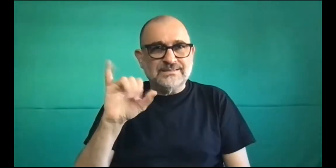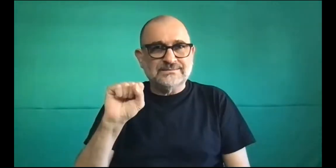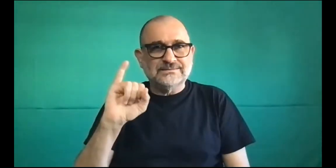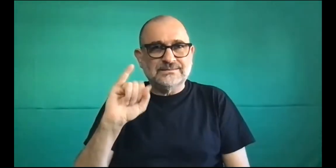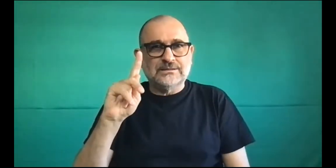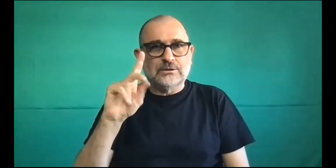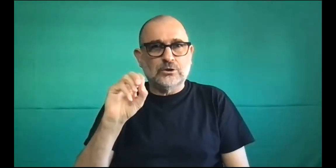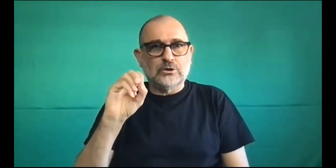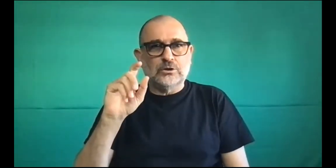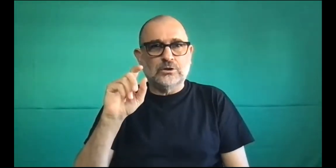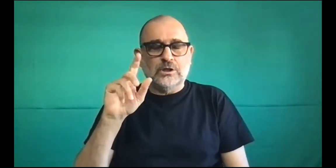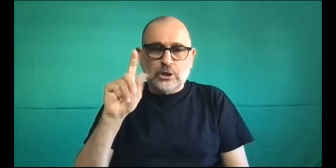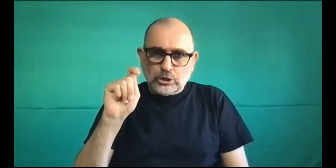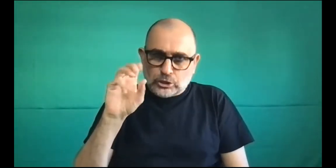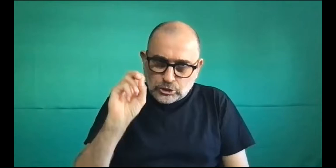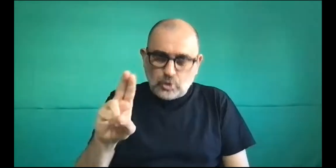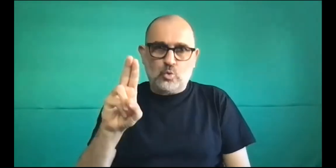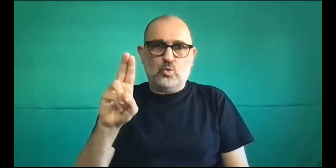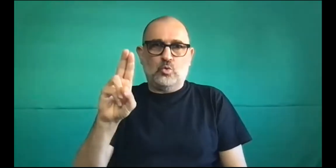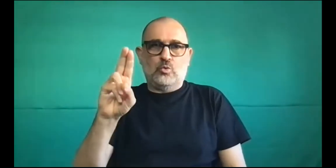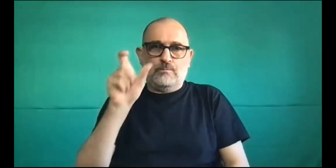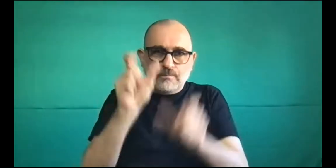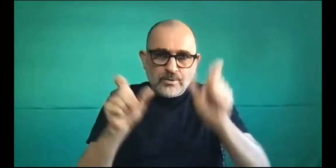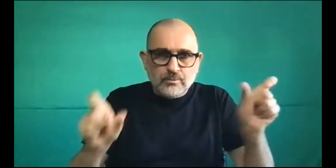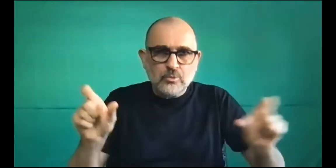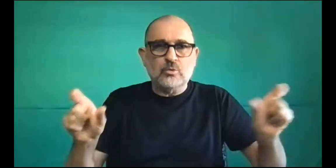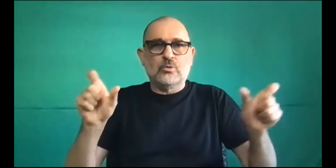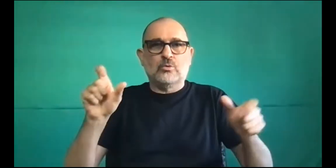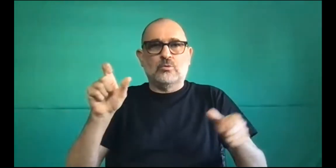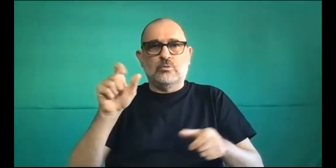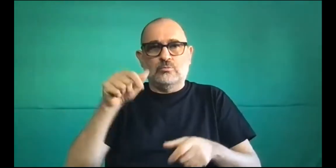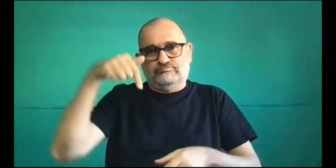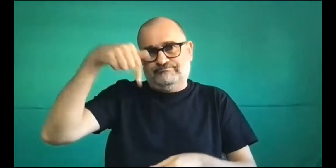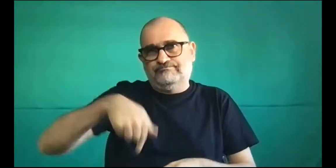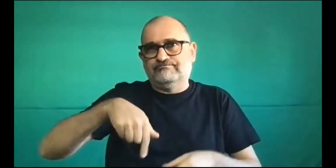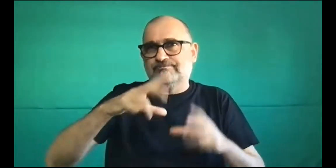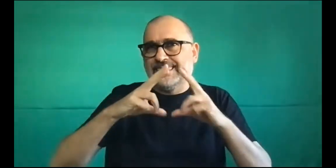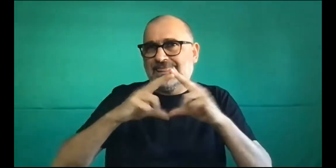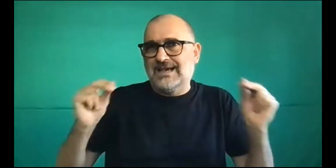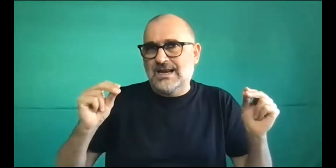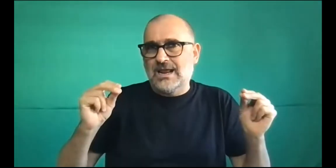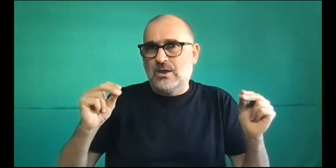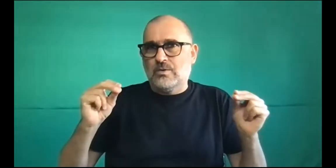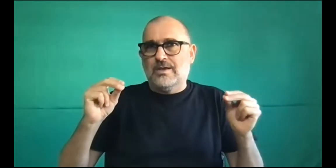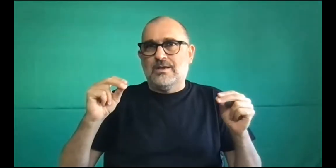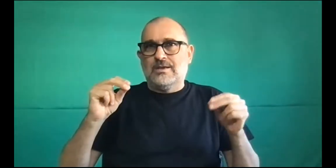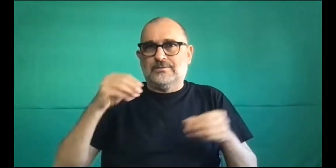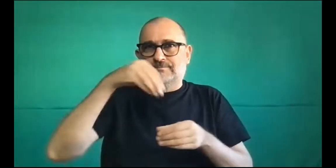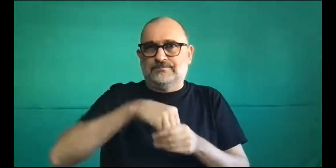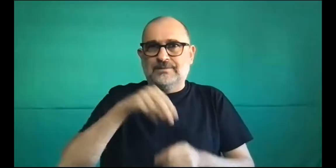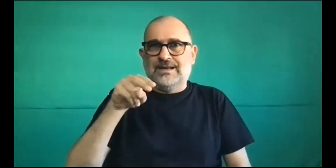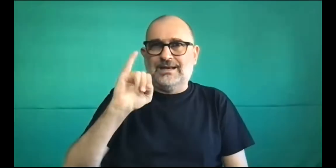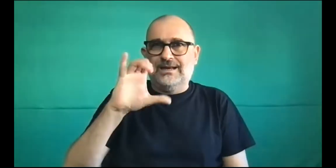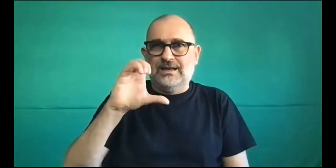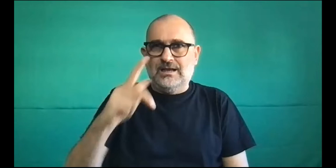dialogue and also intergenerational dialogue. And in that regard, what we have organized